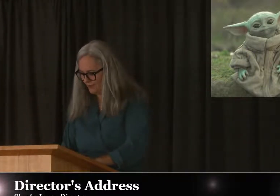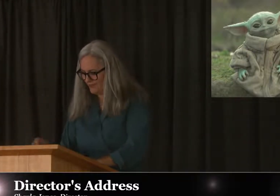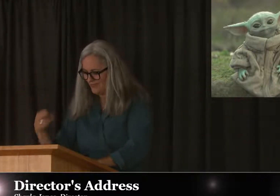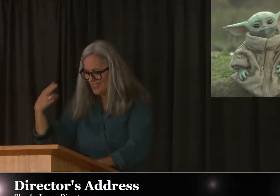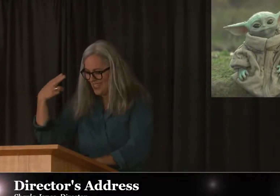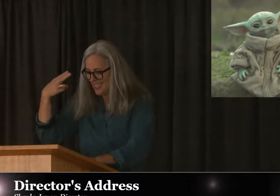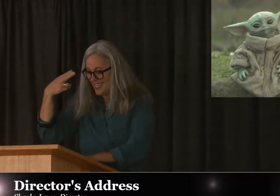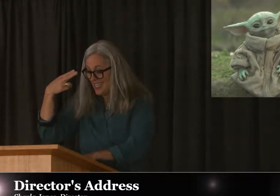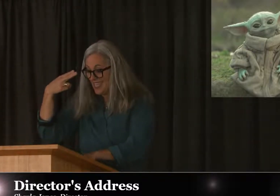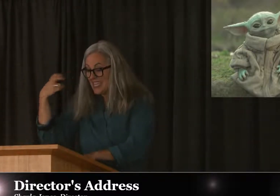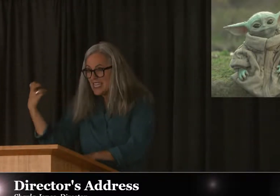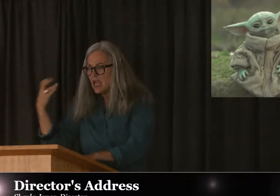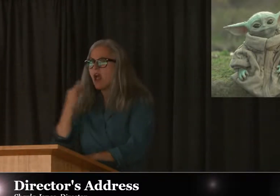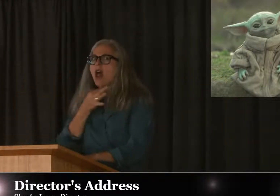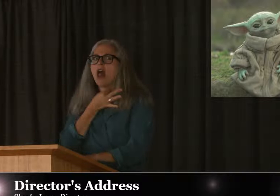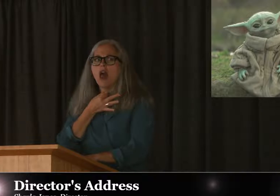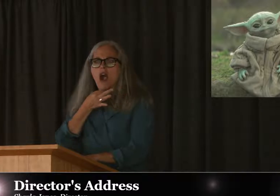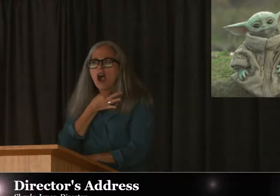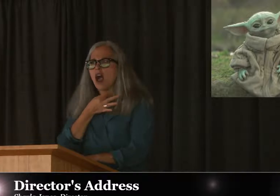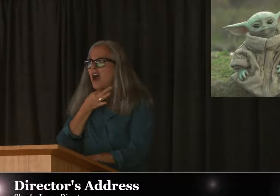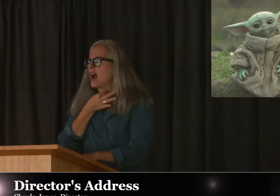That's what we call him.